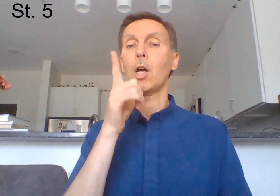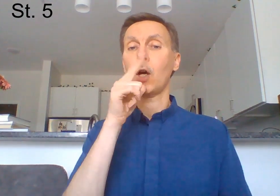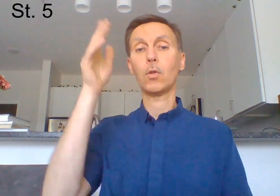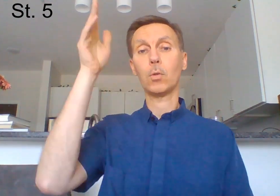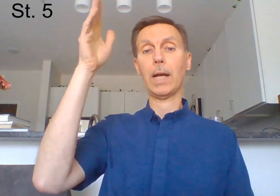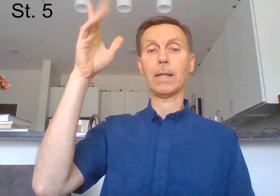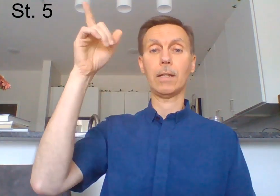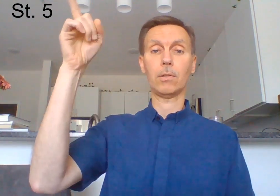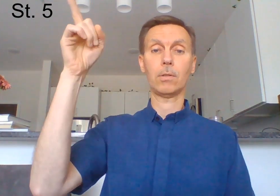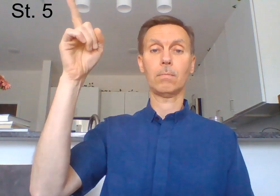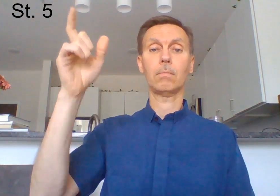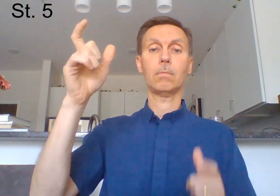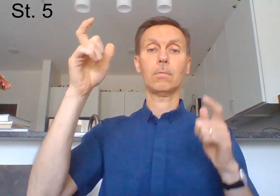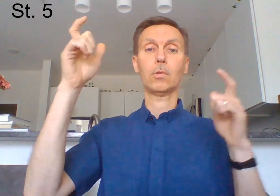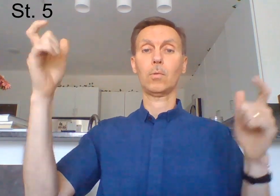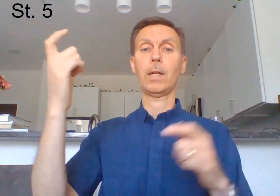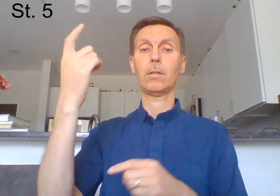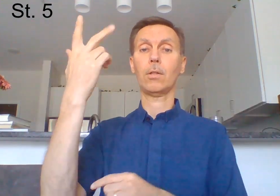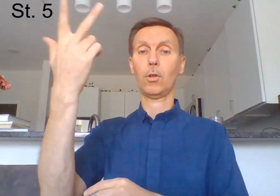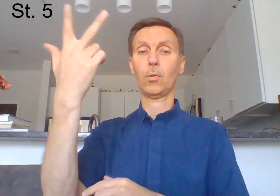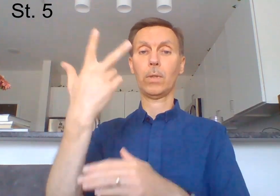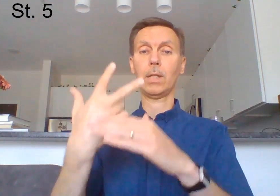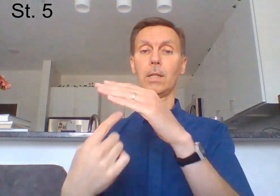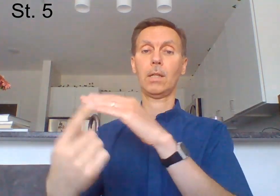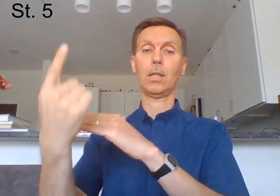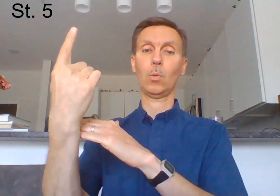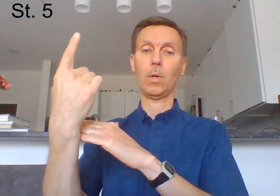of who God is, the great three and one.